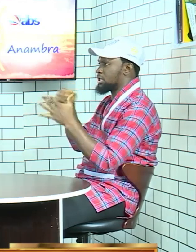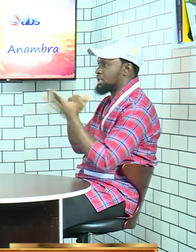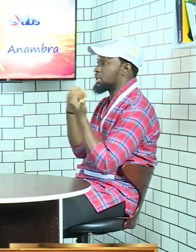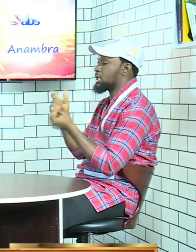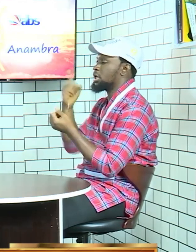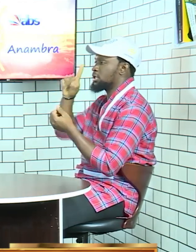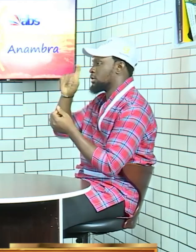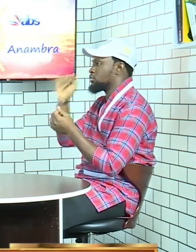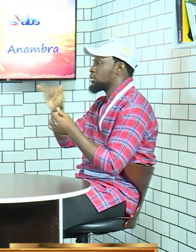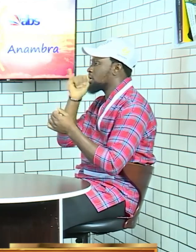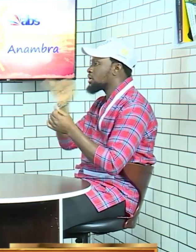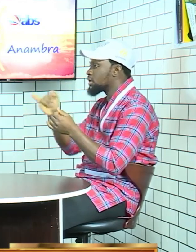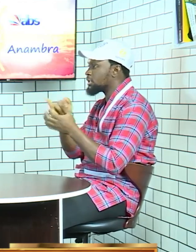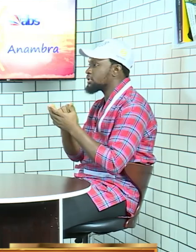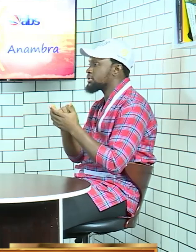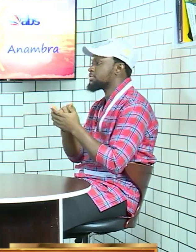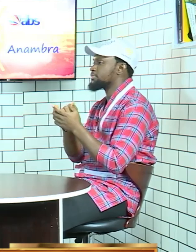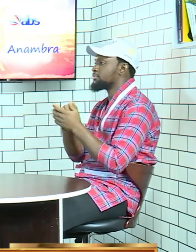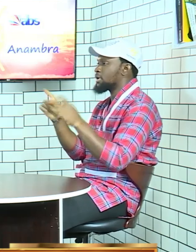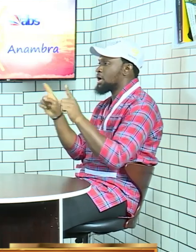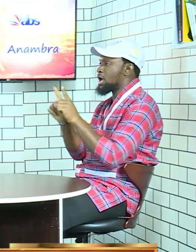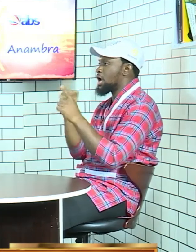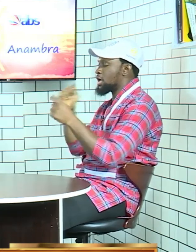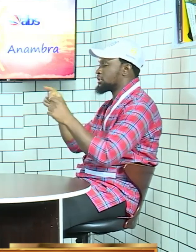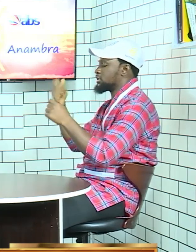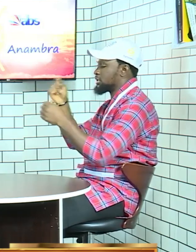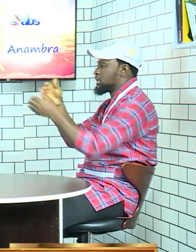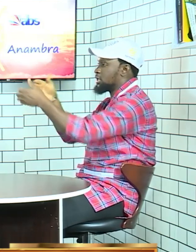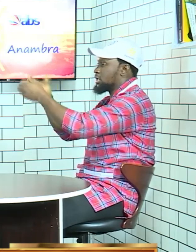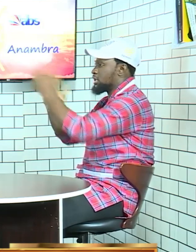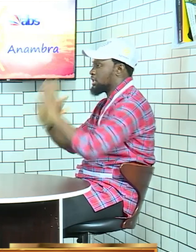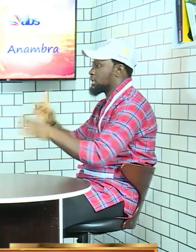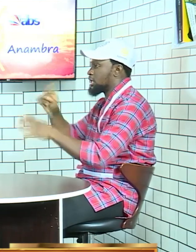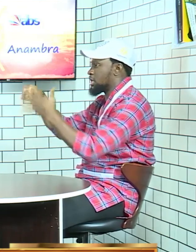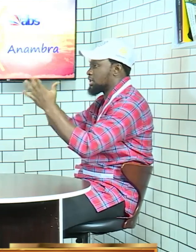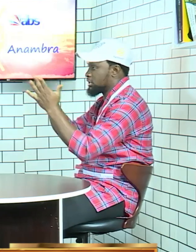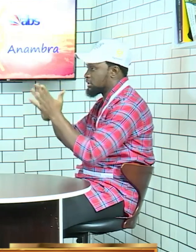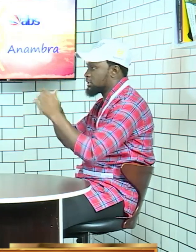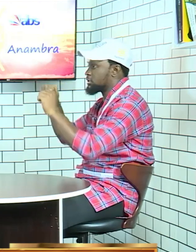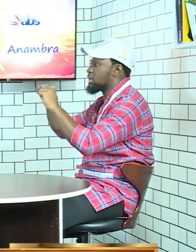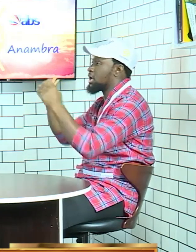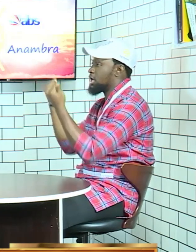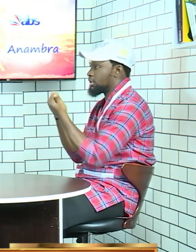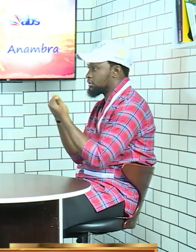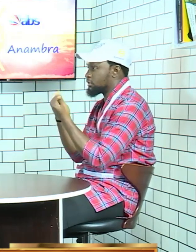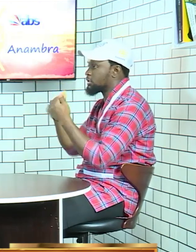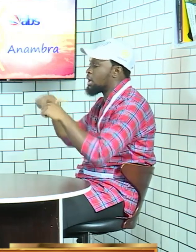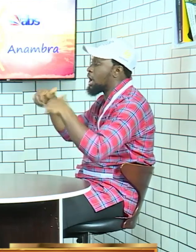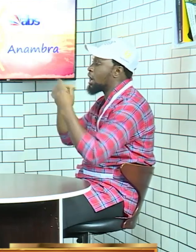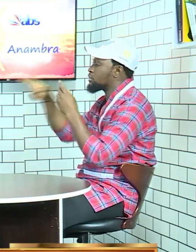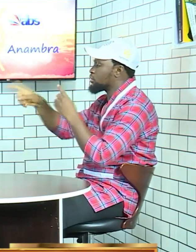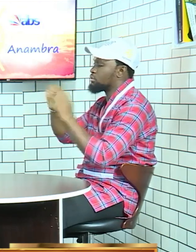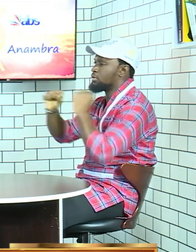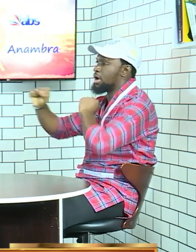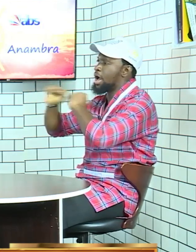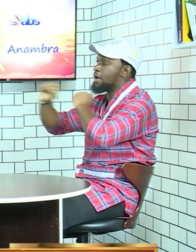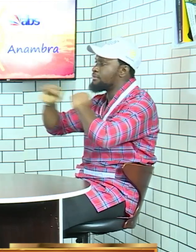question is, as a leader in this particular association, how do you advocate